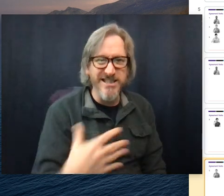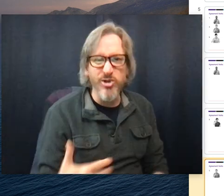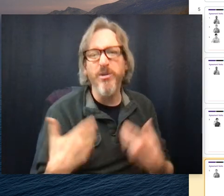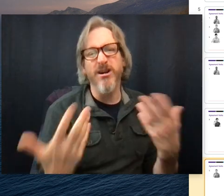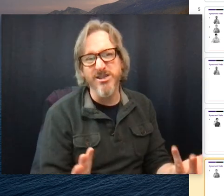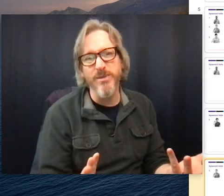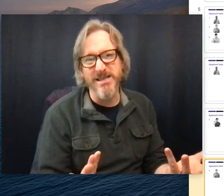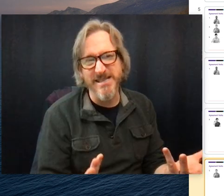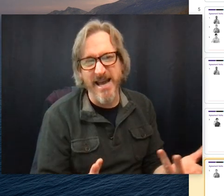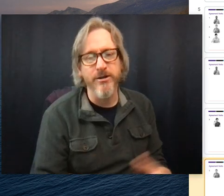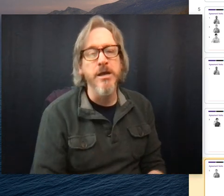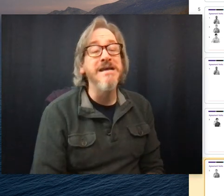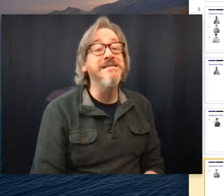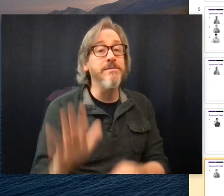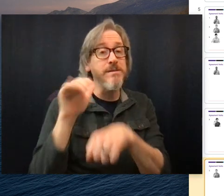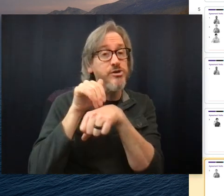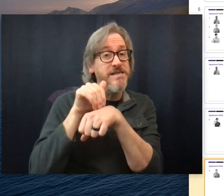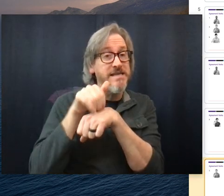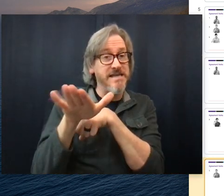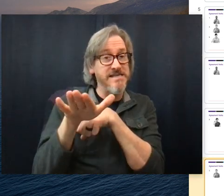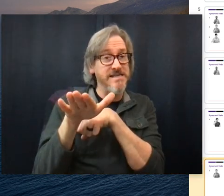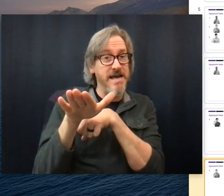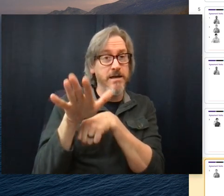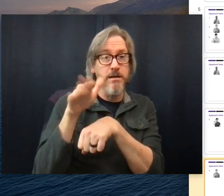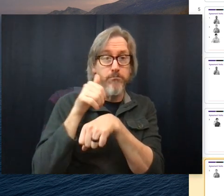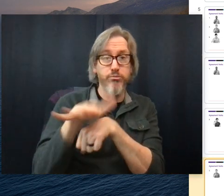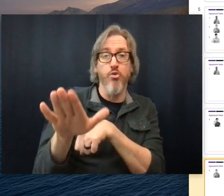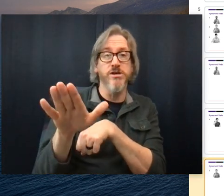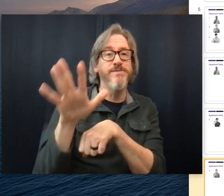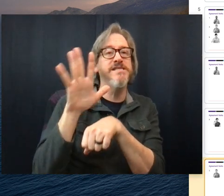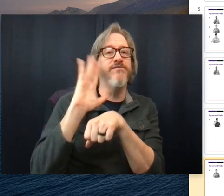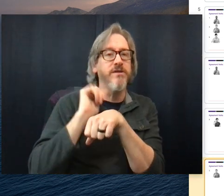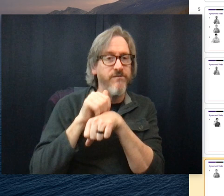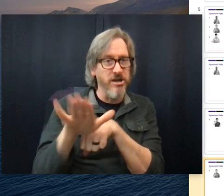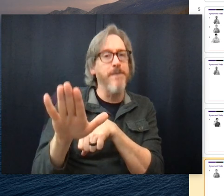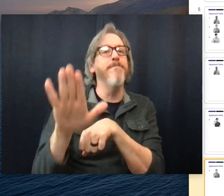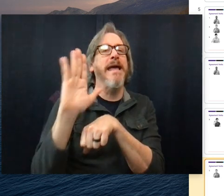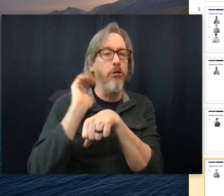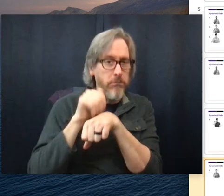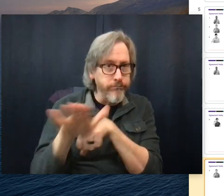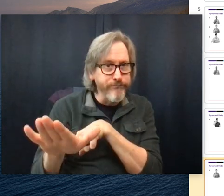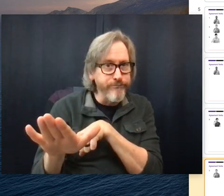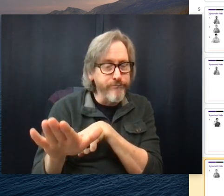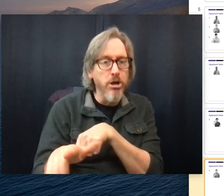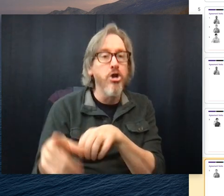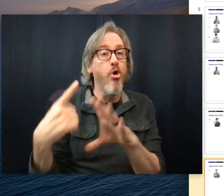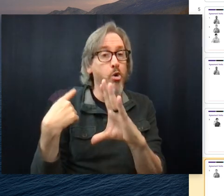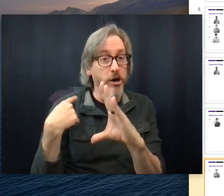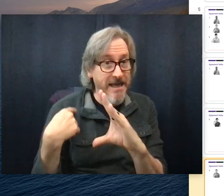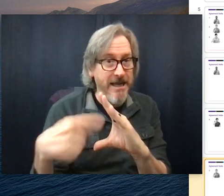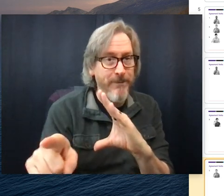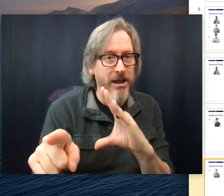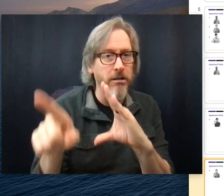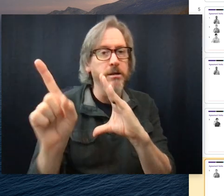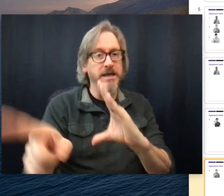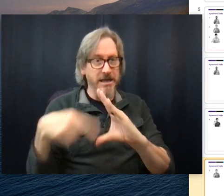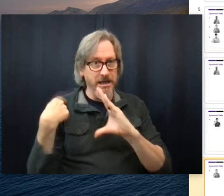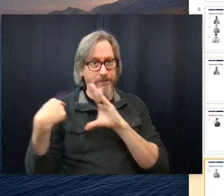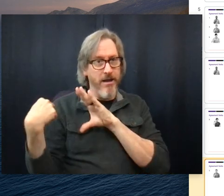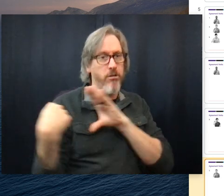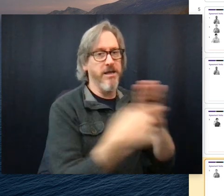Toss it to, but it also means send. Sometimes you'll see this as send, specifically for like mail or